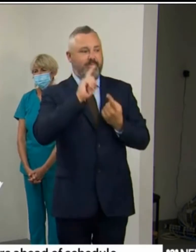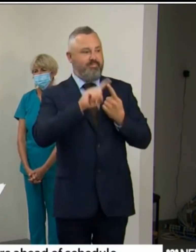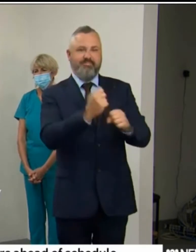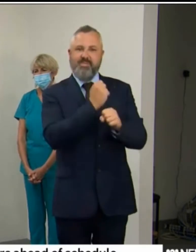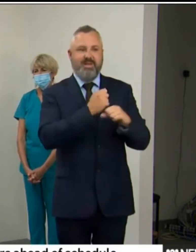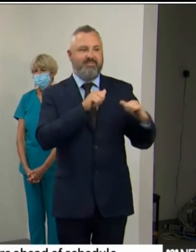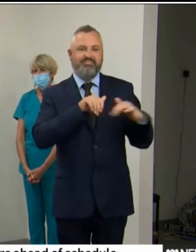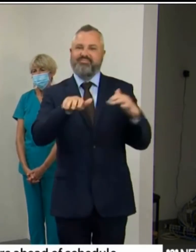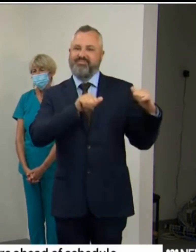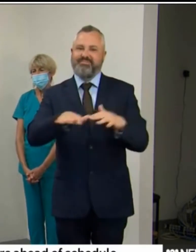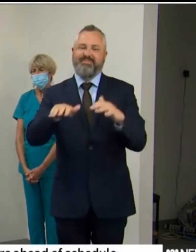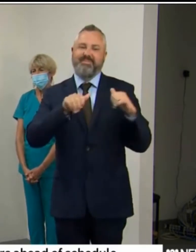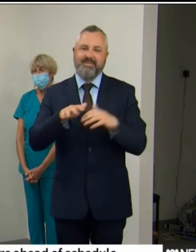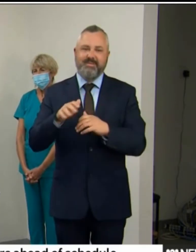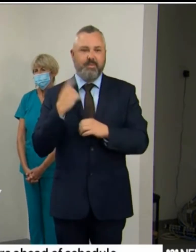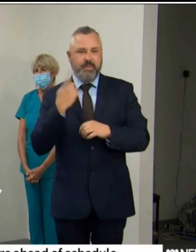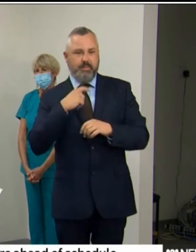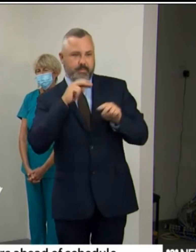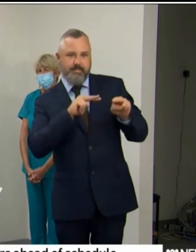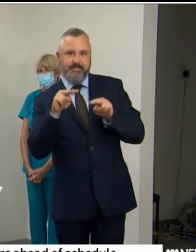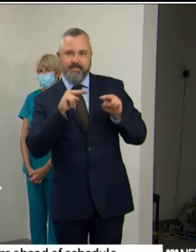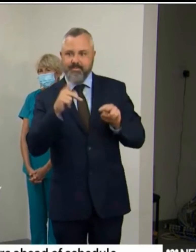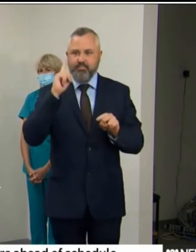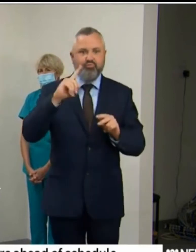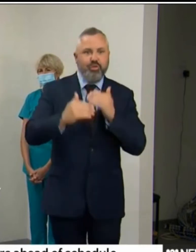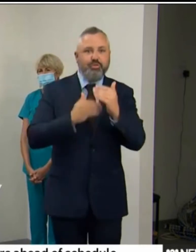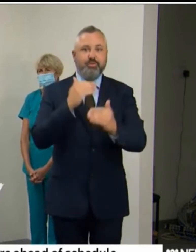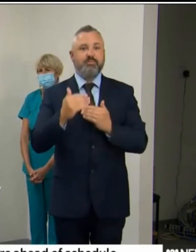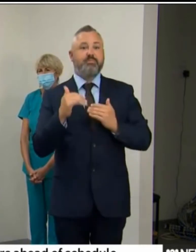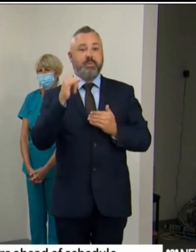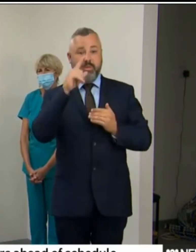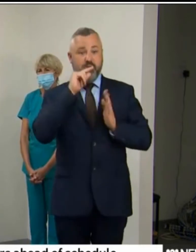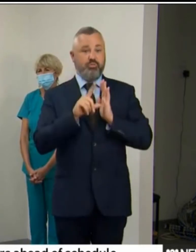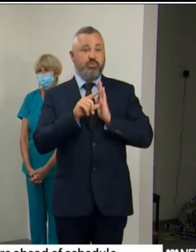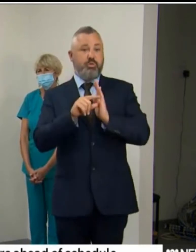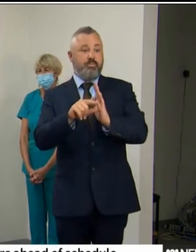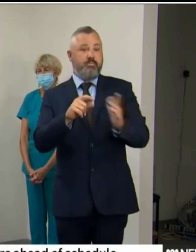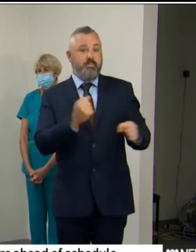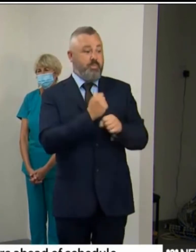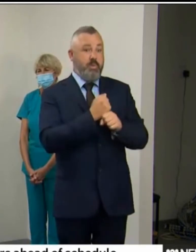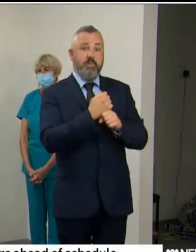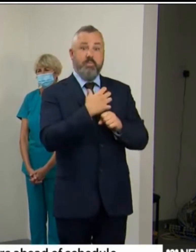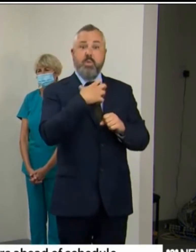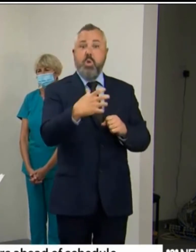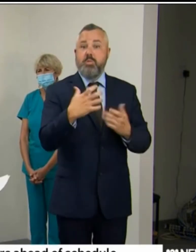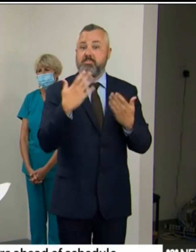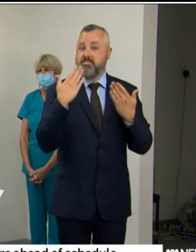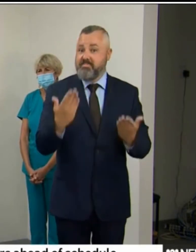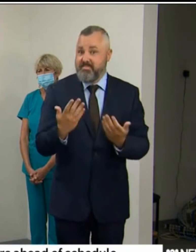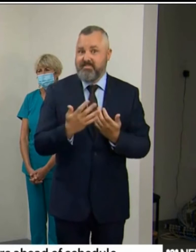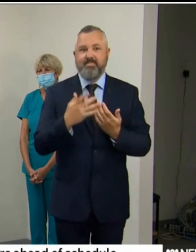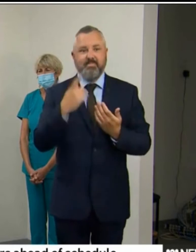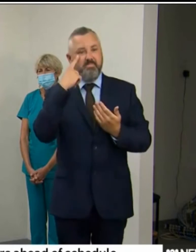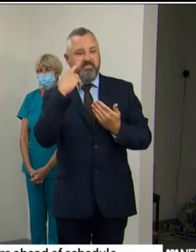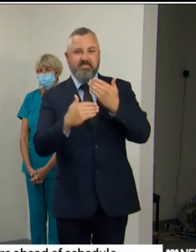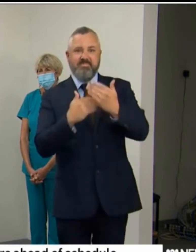they examine their processes, that they may in fact be able, over time, to increase that volume. So we're